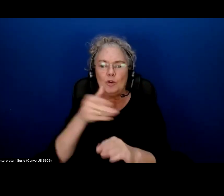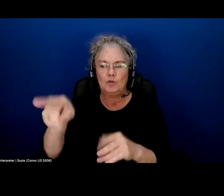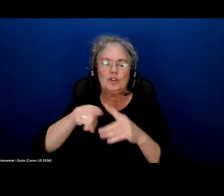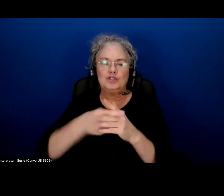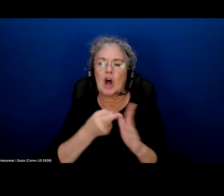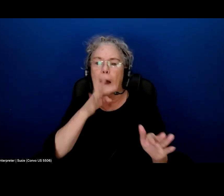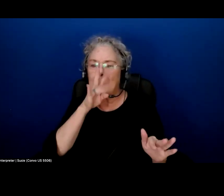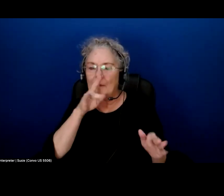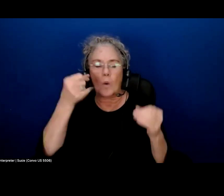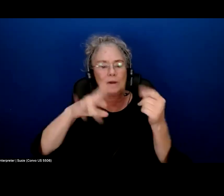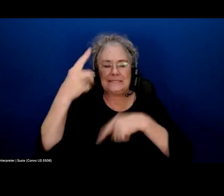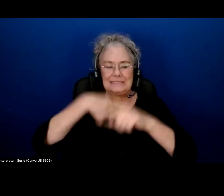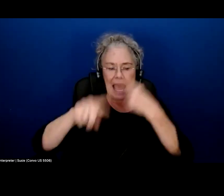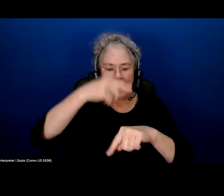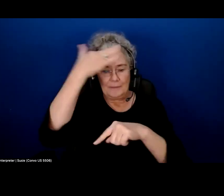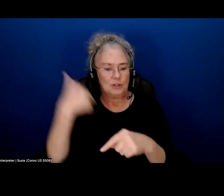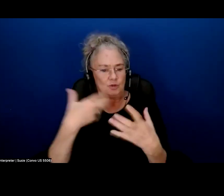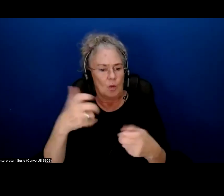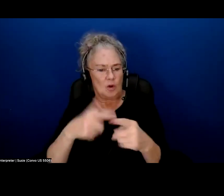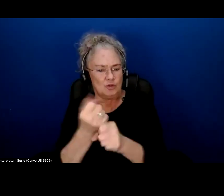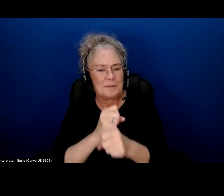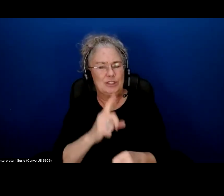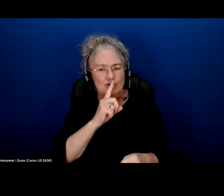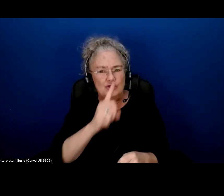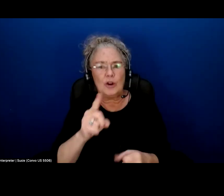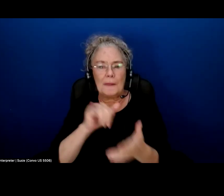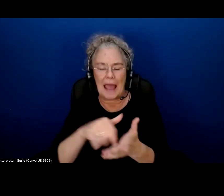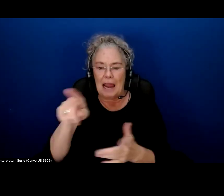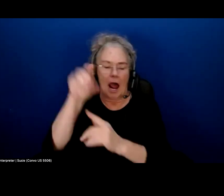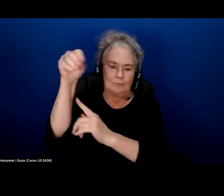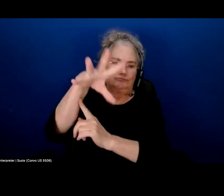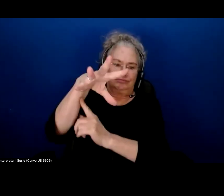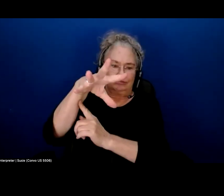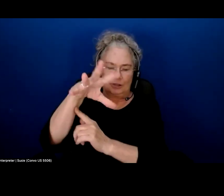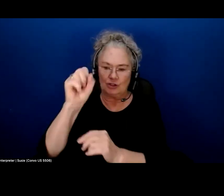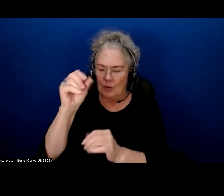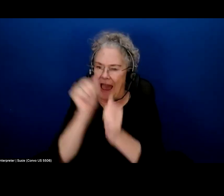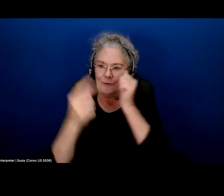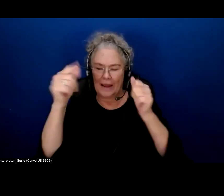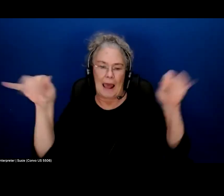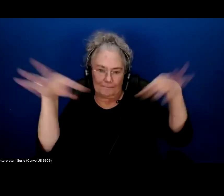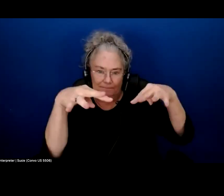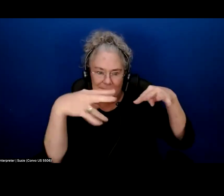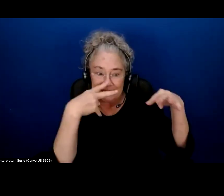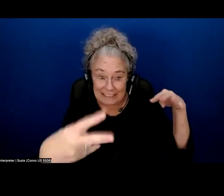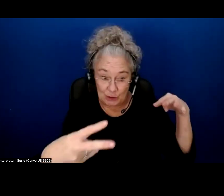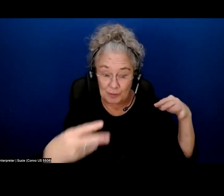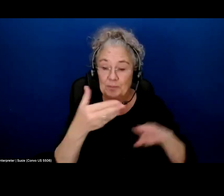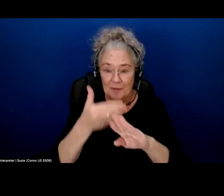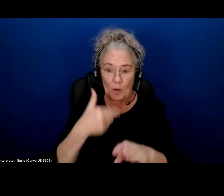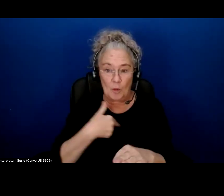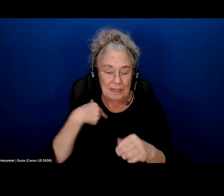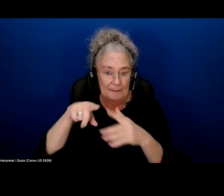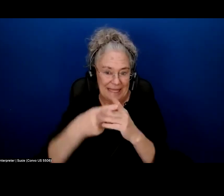or signing, because we want to make sure that we have you spotlighted so that everybody can see you before we begin.